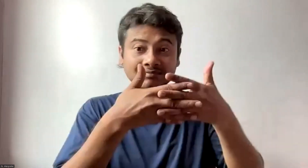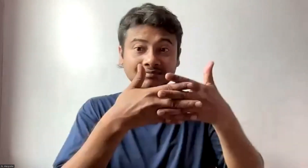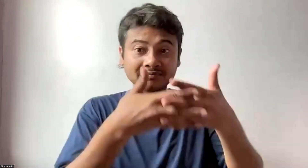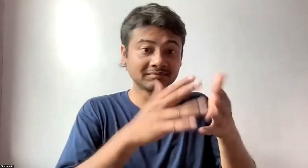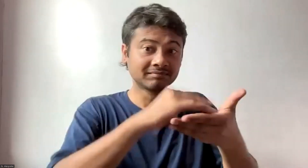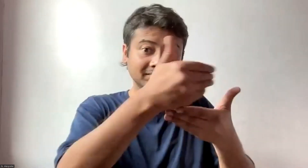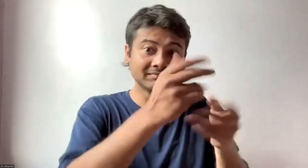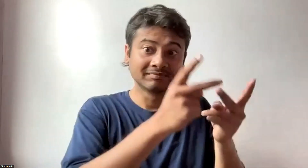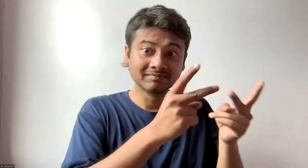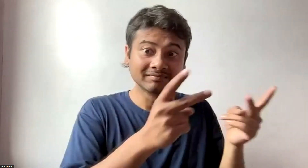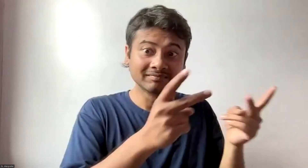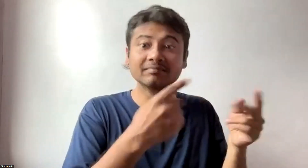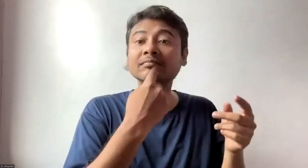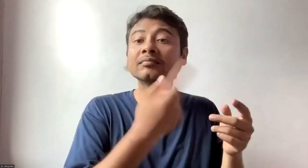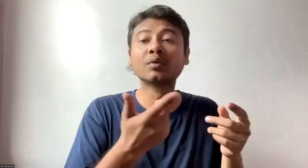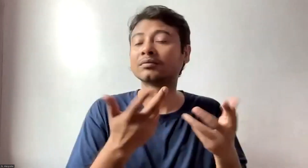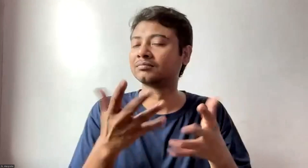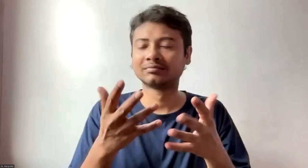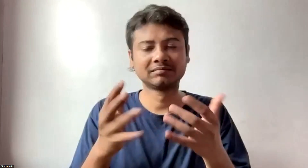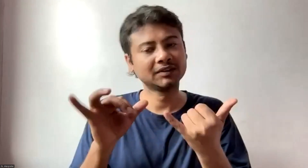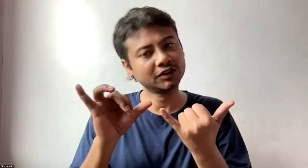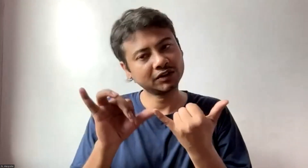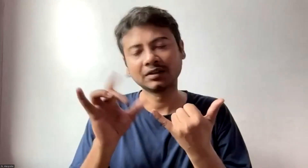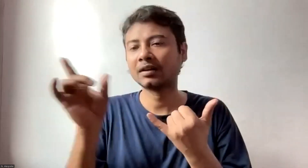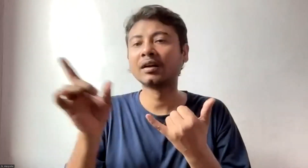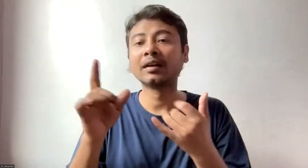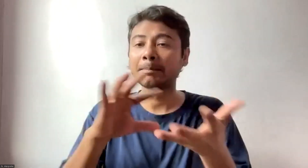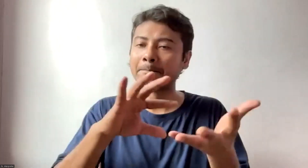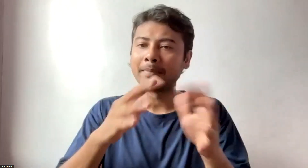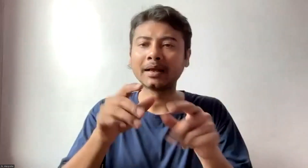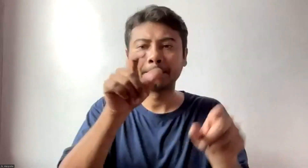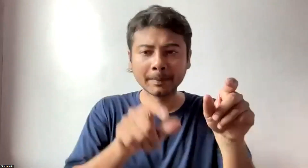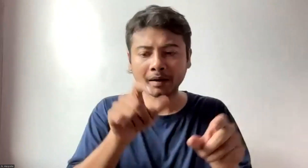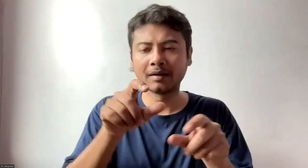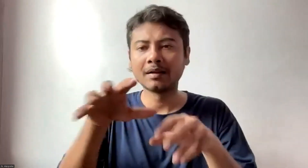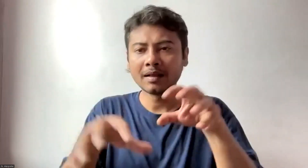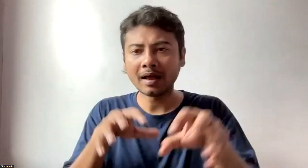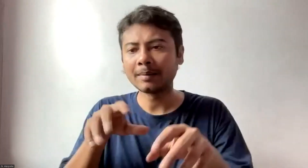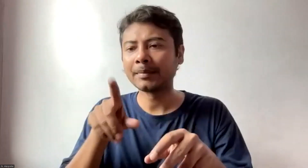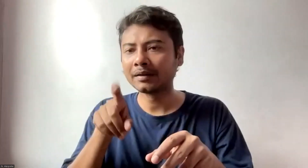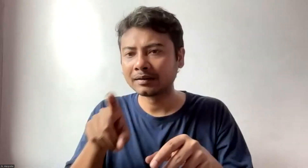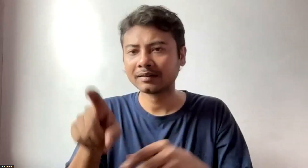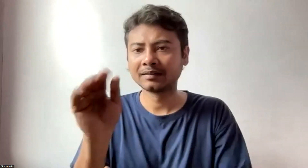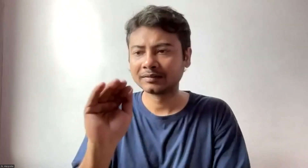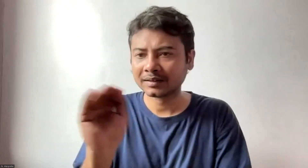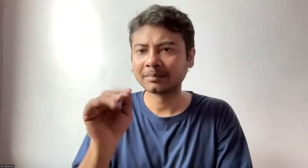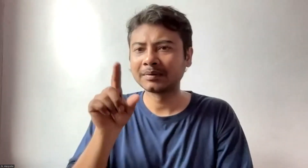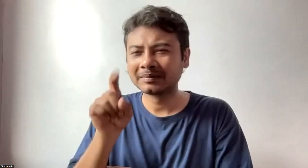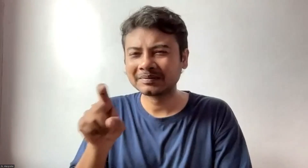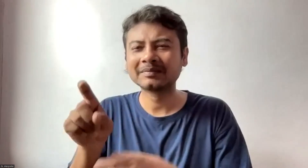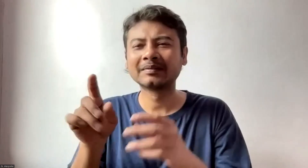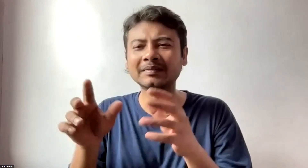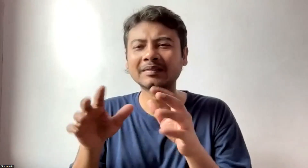insects, animals, humans, everybody was simultaneously created by Krishna.